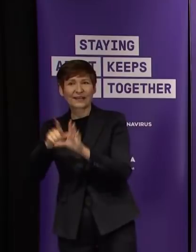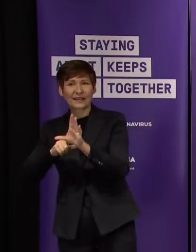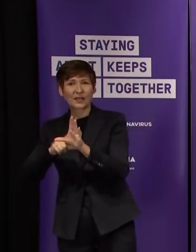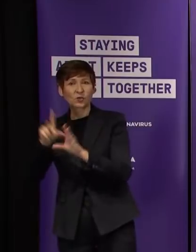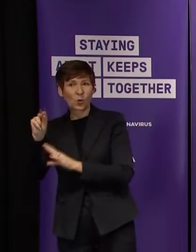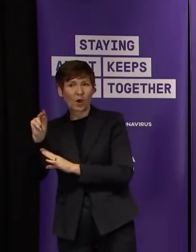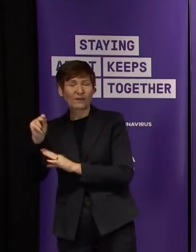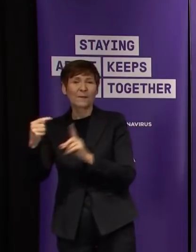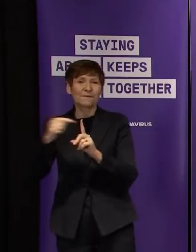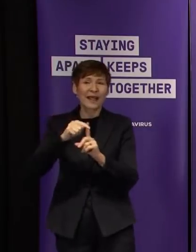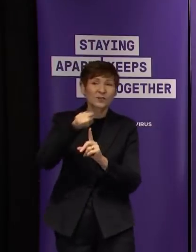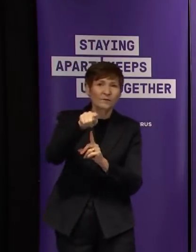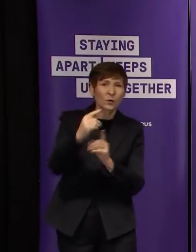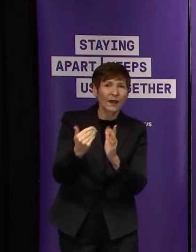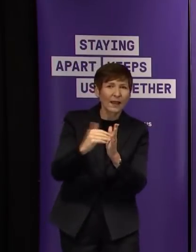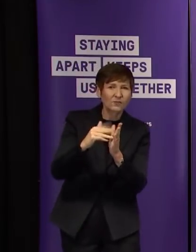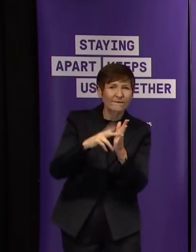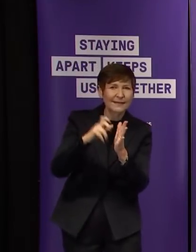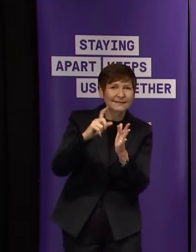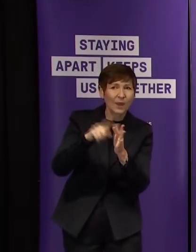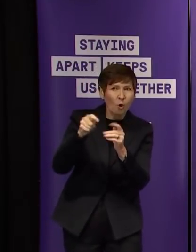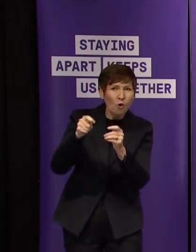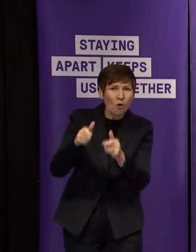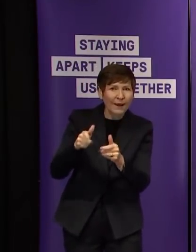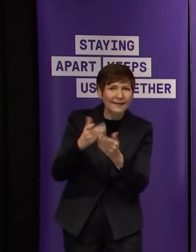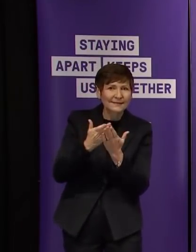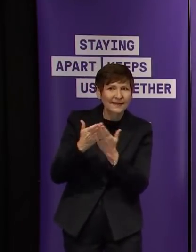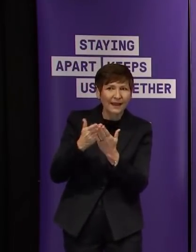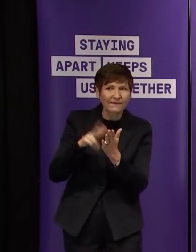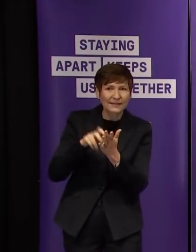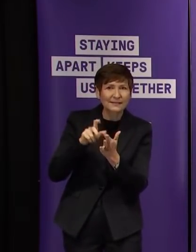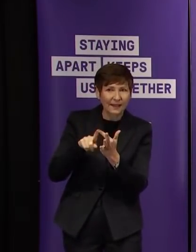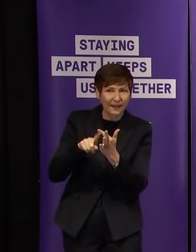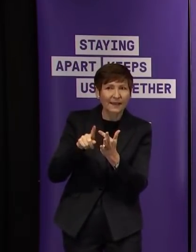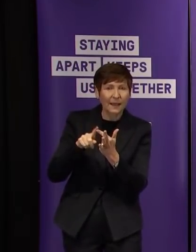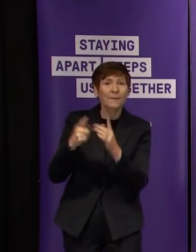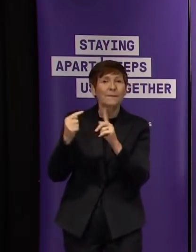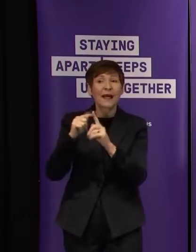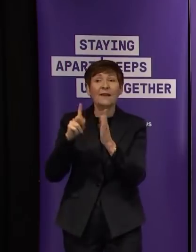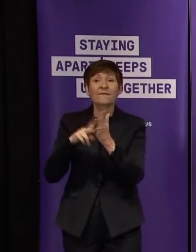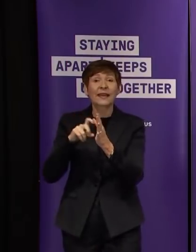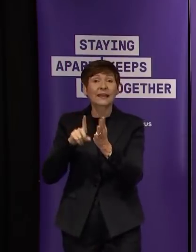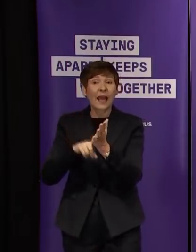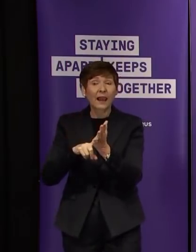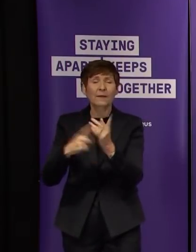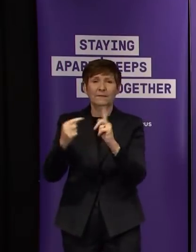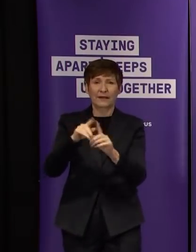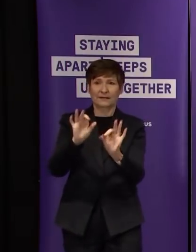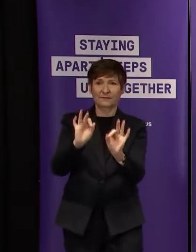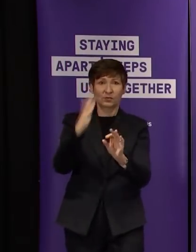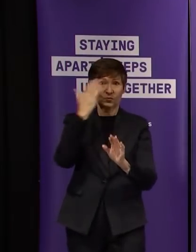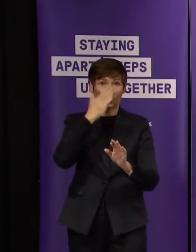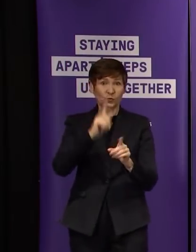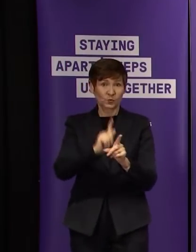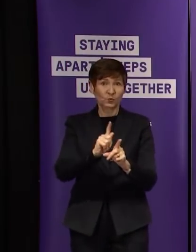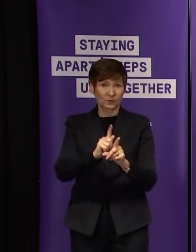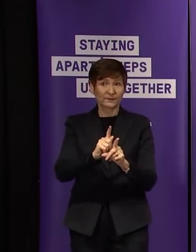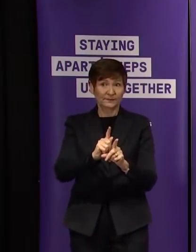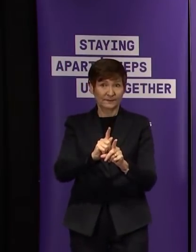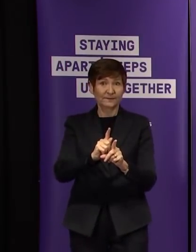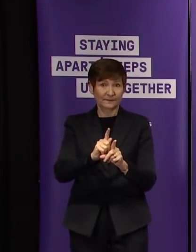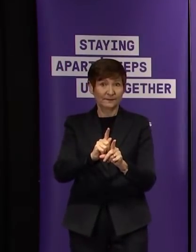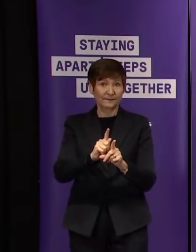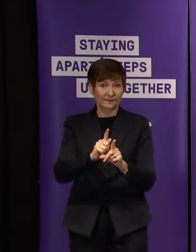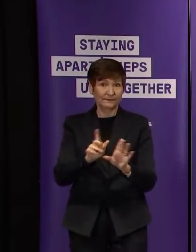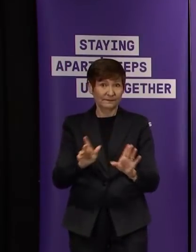students studying a VCE VCAL, and students with a disability at specialist schools. We will continue, of course, in all